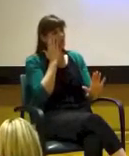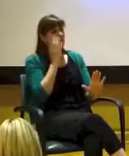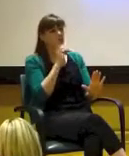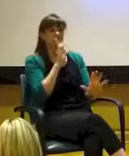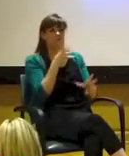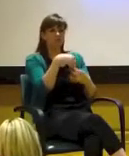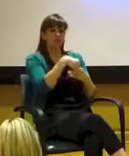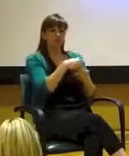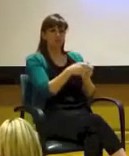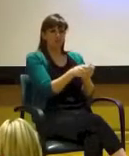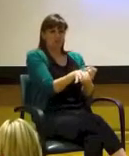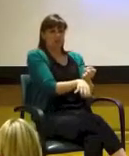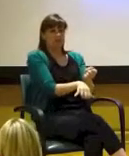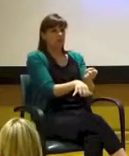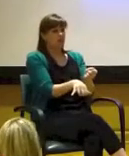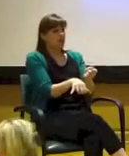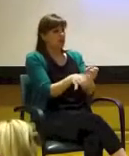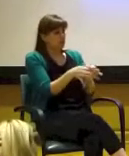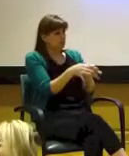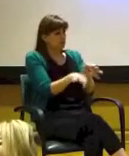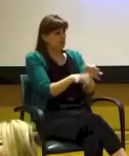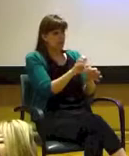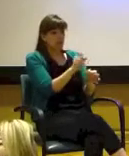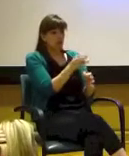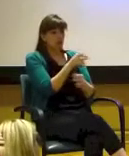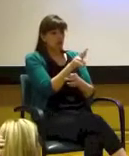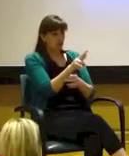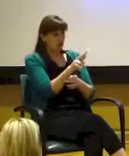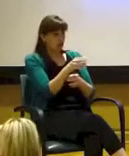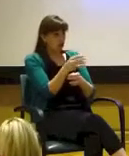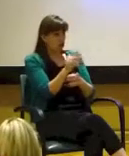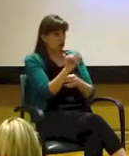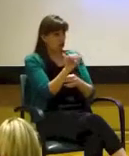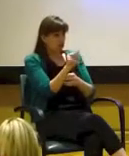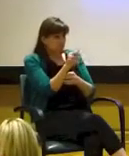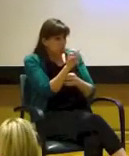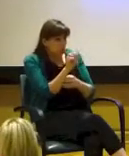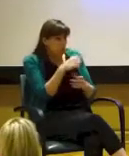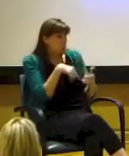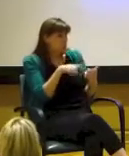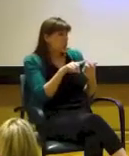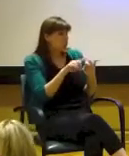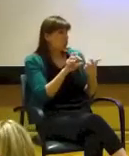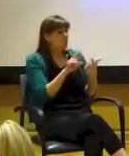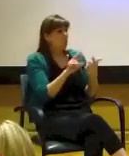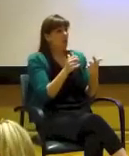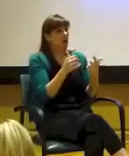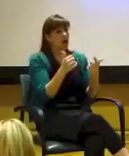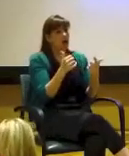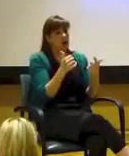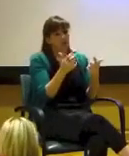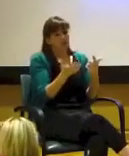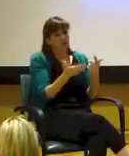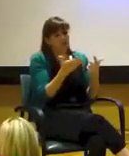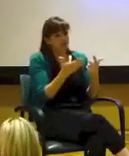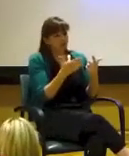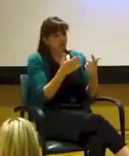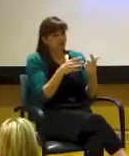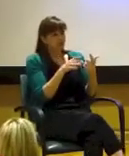into? Is it simply scar tissue, or do we have? Is there